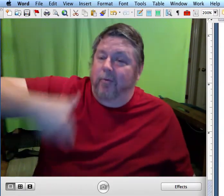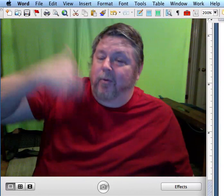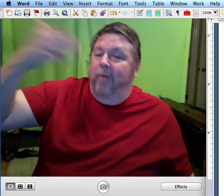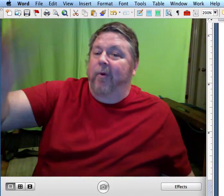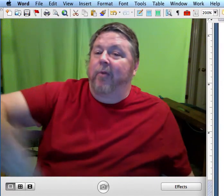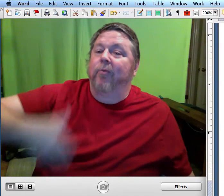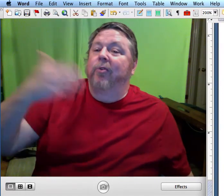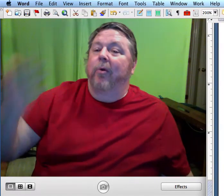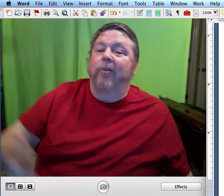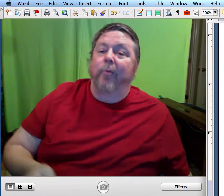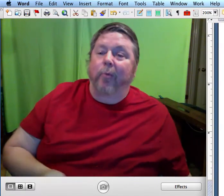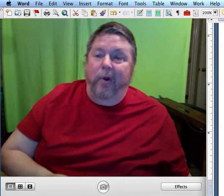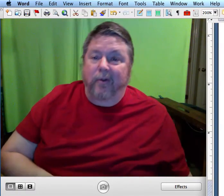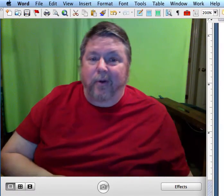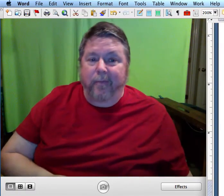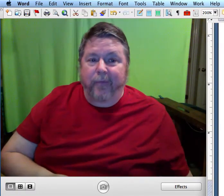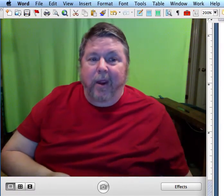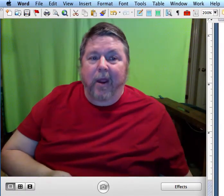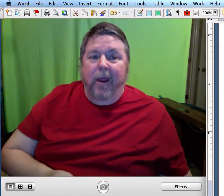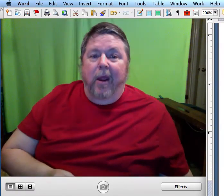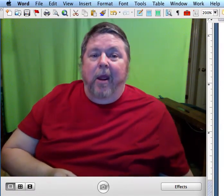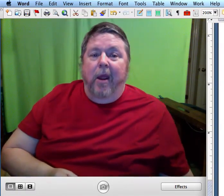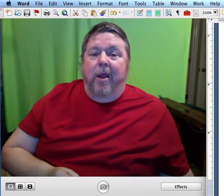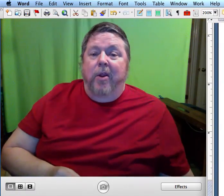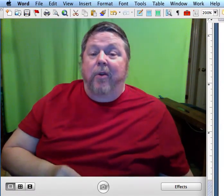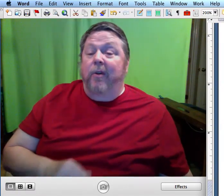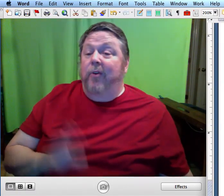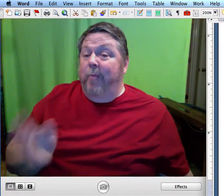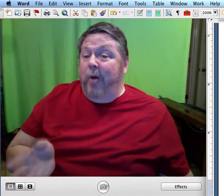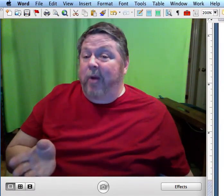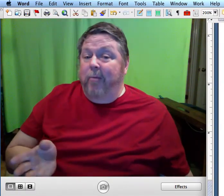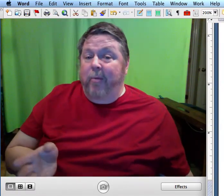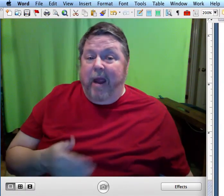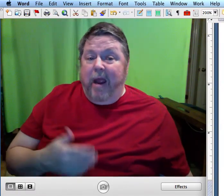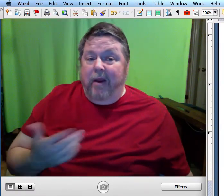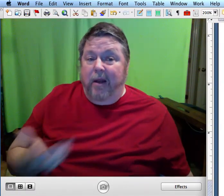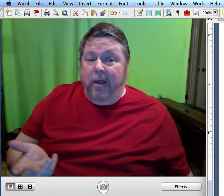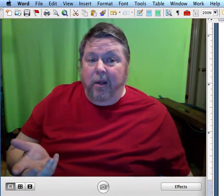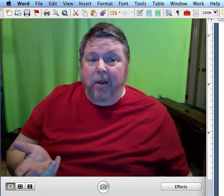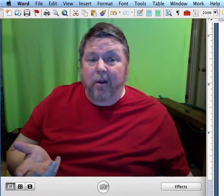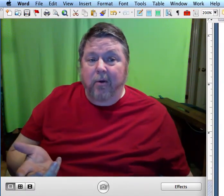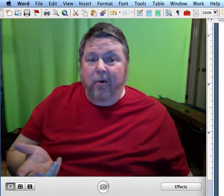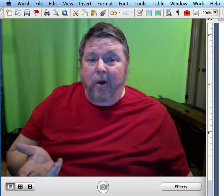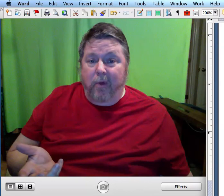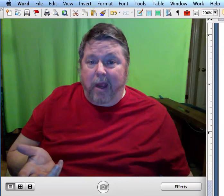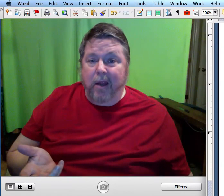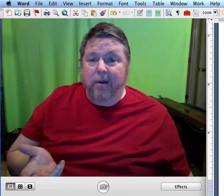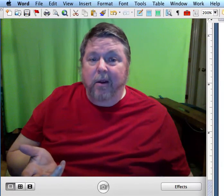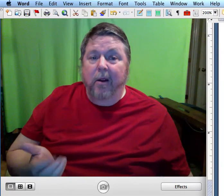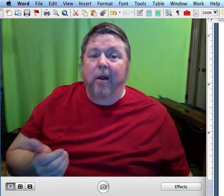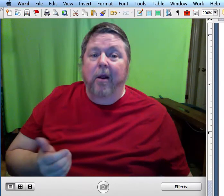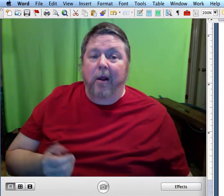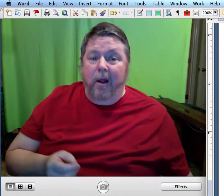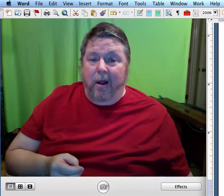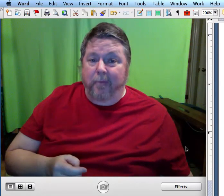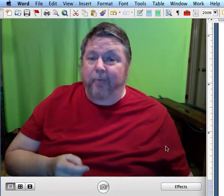Then we restore some more points to you. You just do the bare minimum and hand it in. Okay.